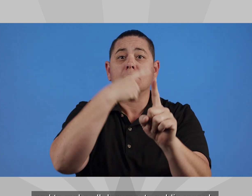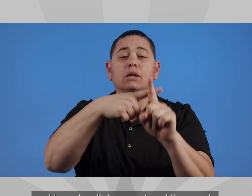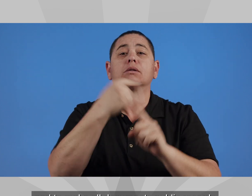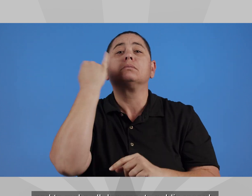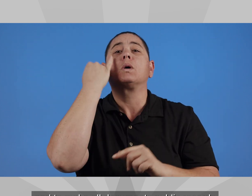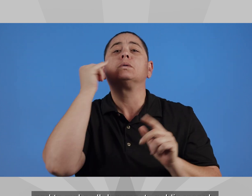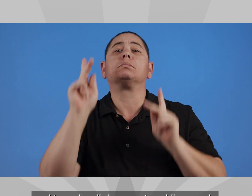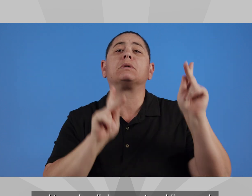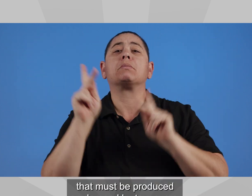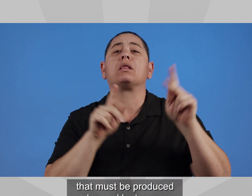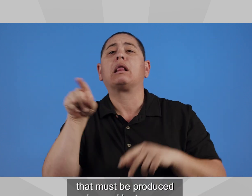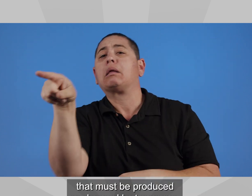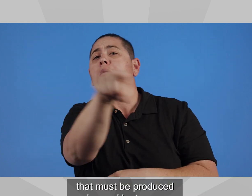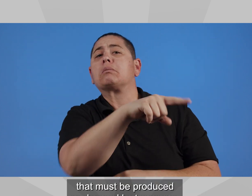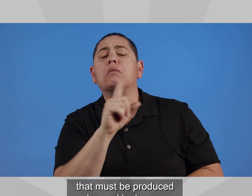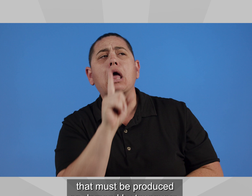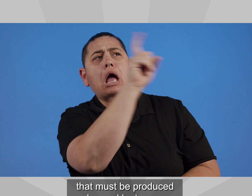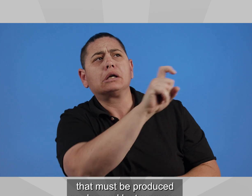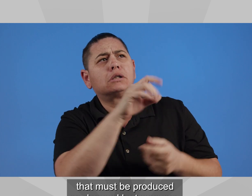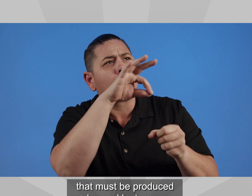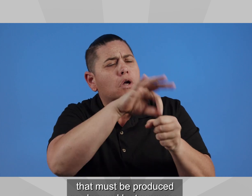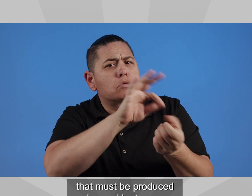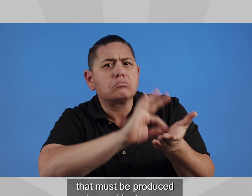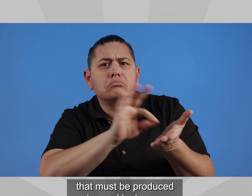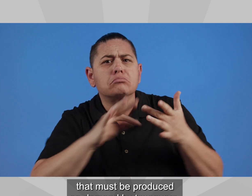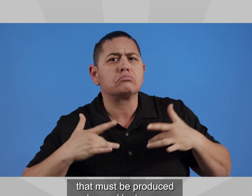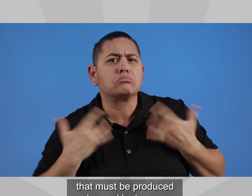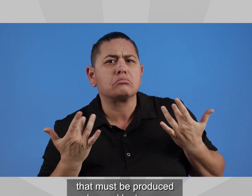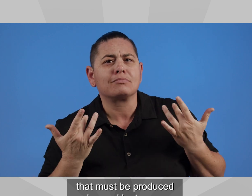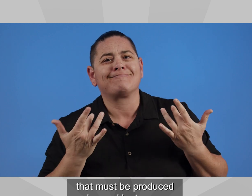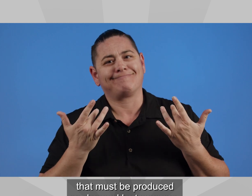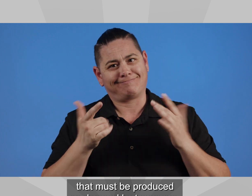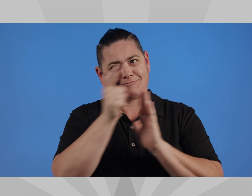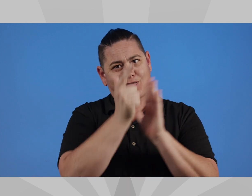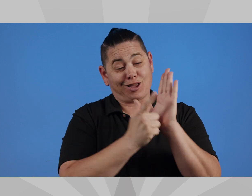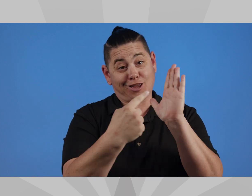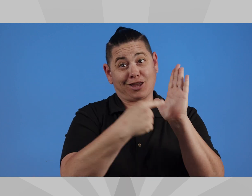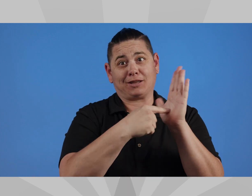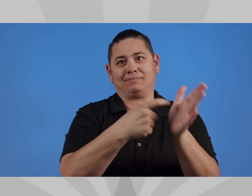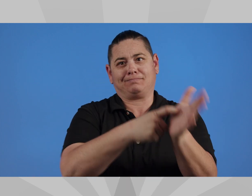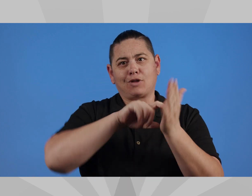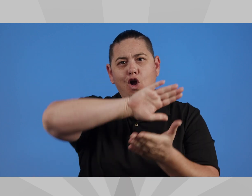documents public records that must be produced on demand by taxpayers.